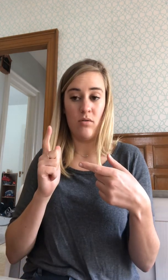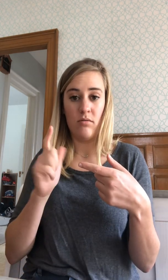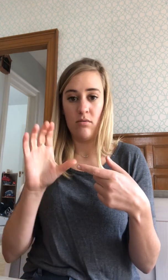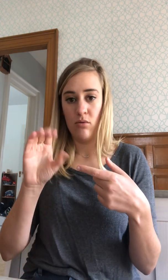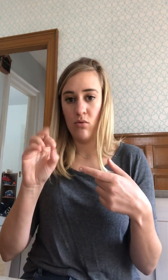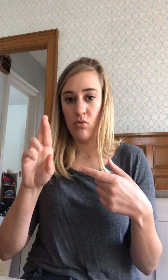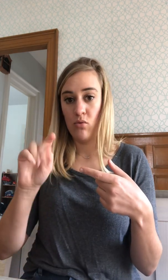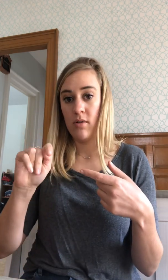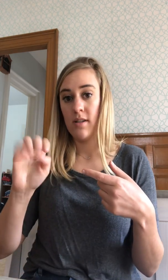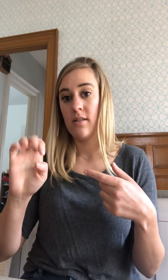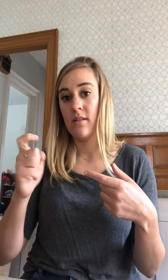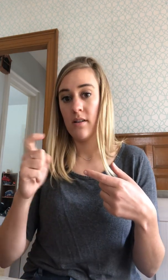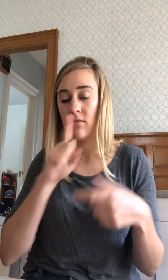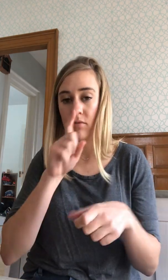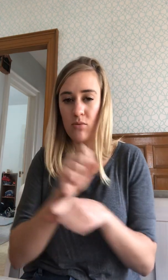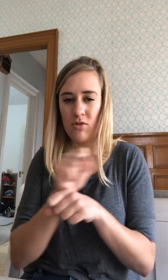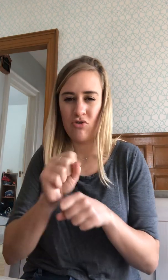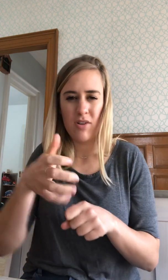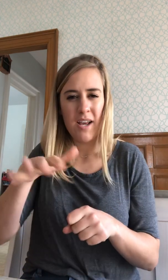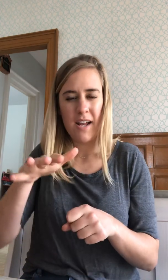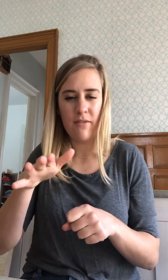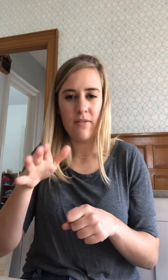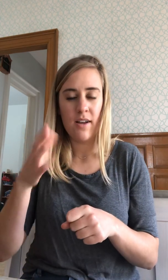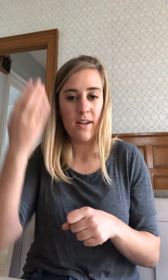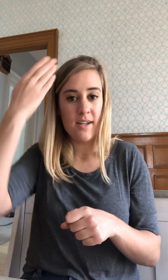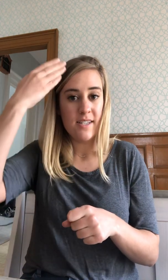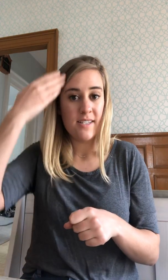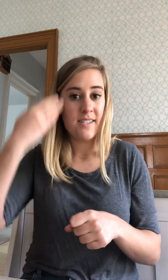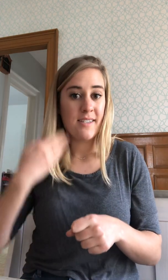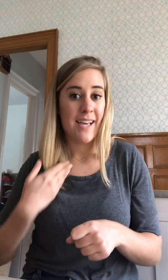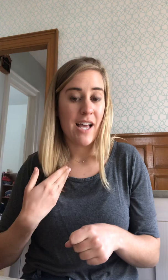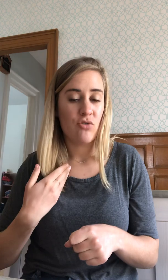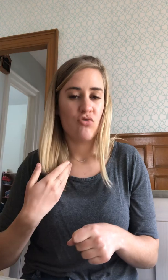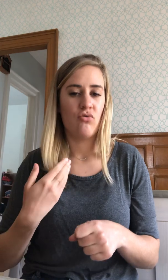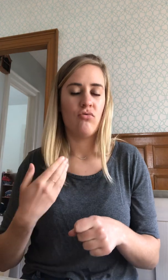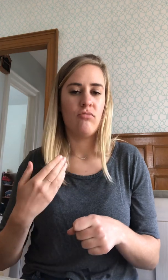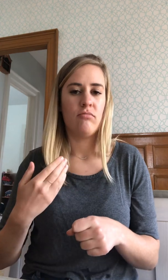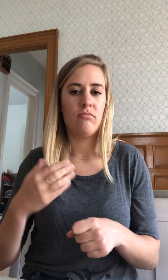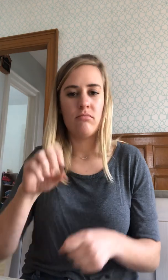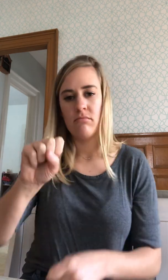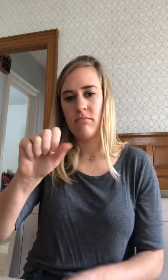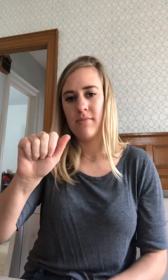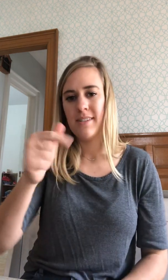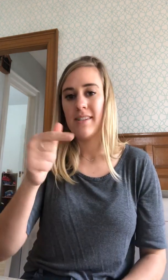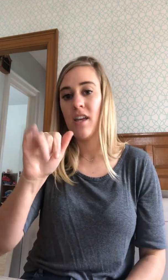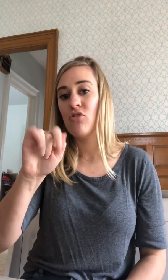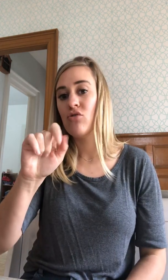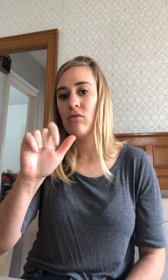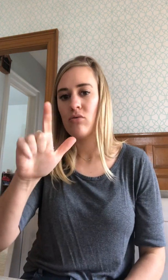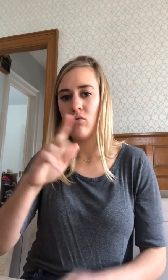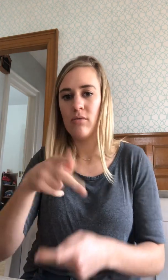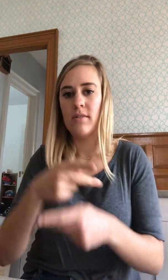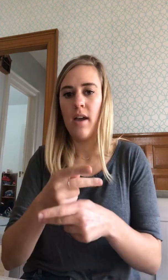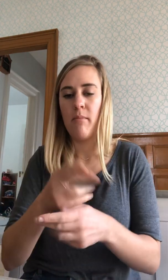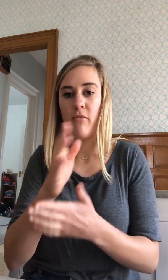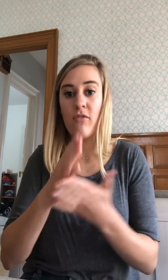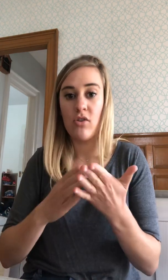of a sagittal type fracture that you can see two fracture lines, but there's really only one fracture in this